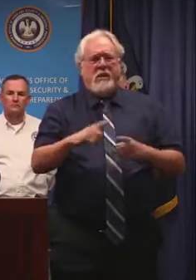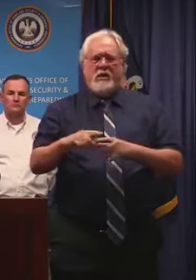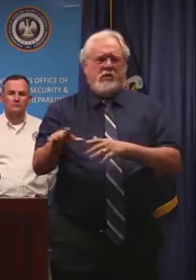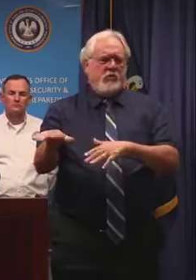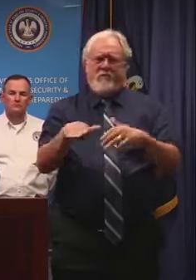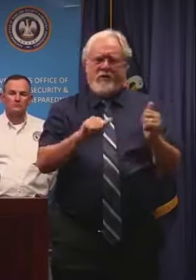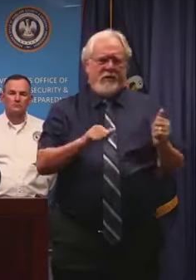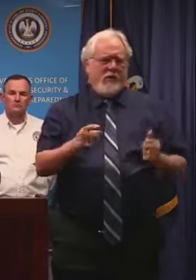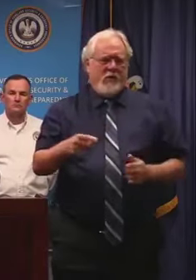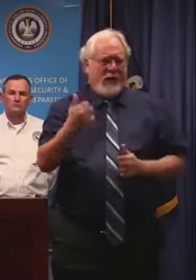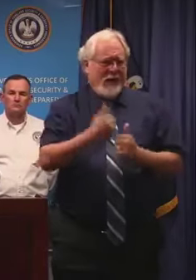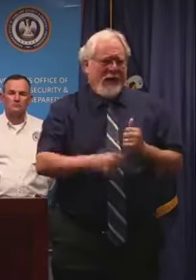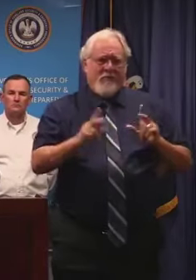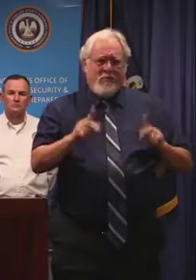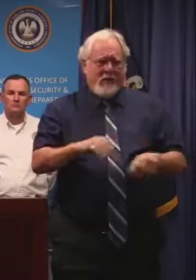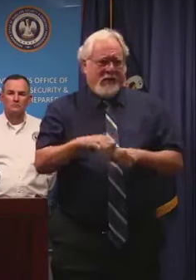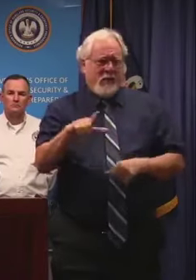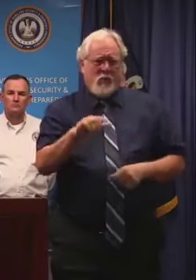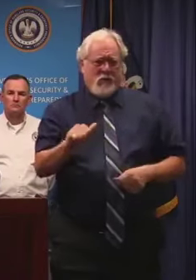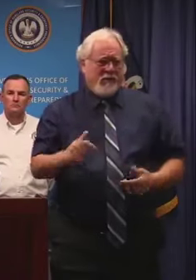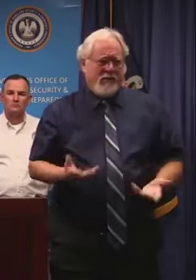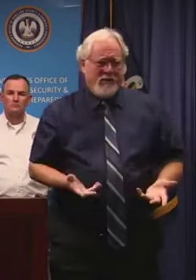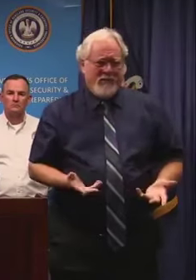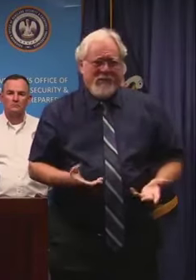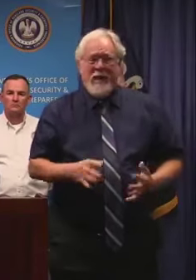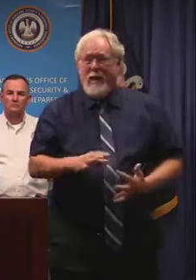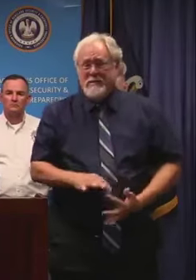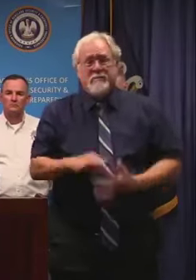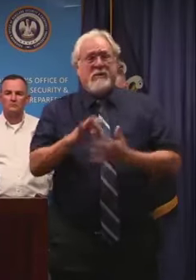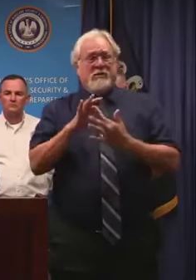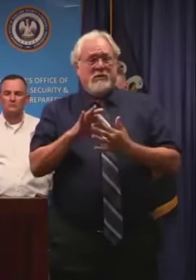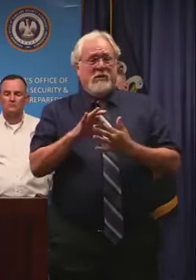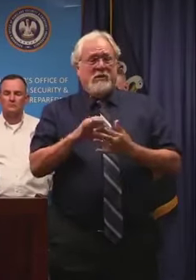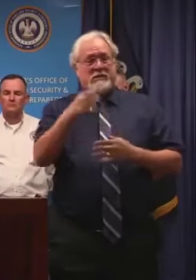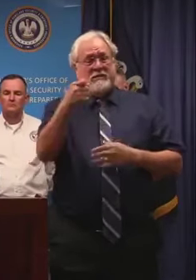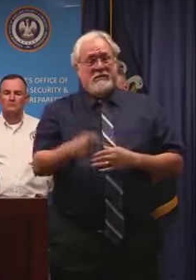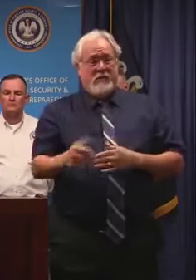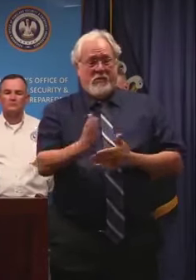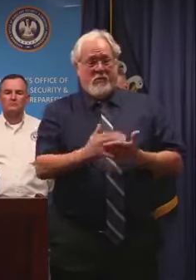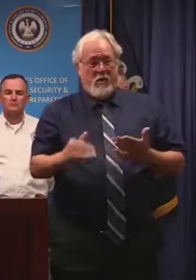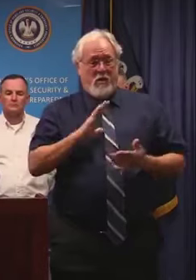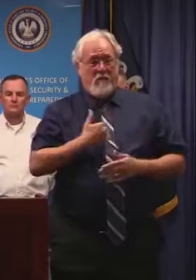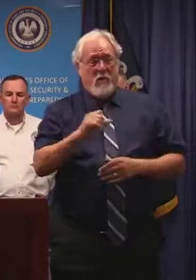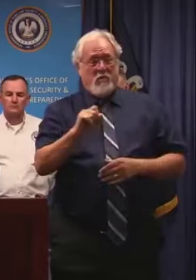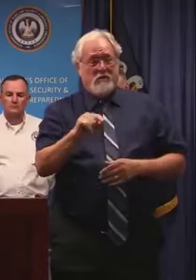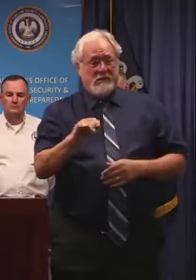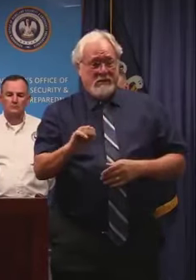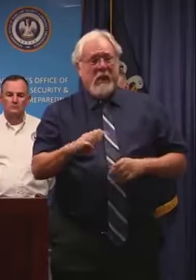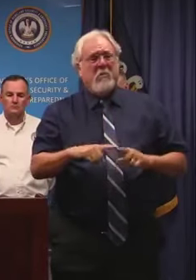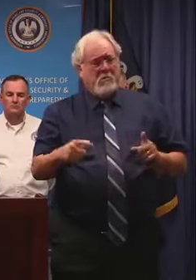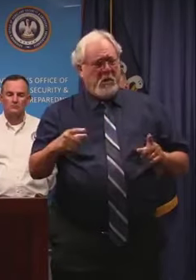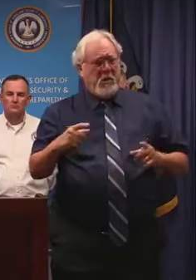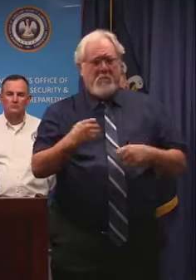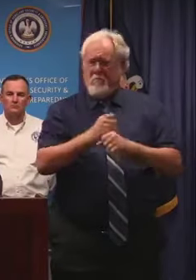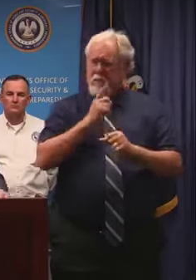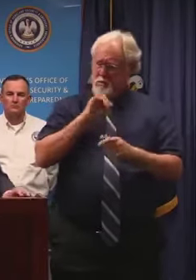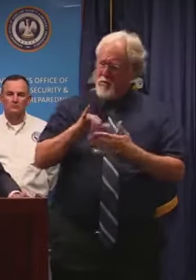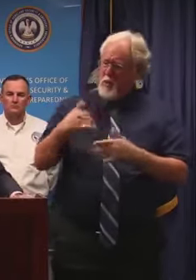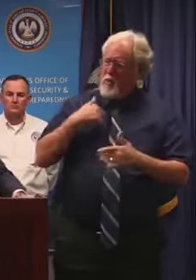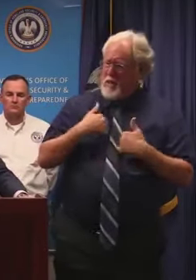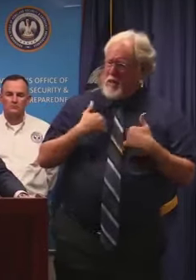evacuate everybody in the state of Louisiana, especially in the southern part of our state. But we are making sure that we